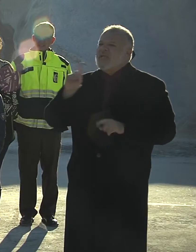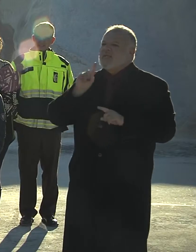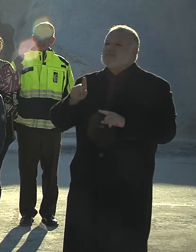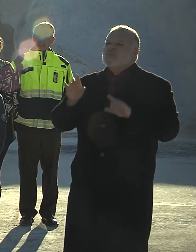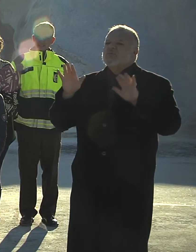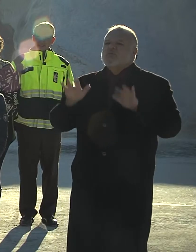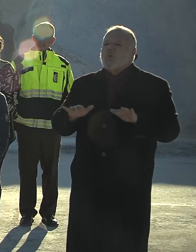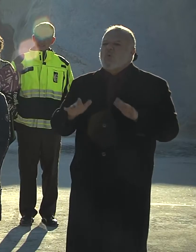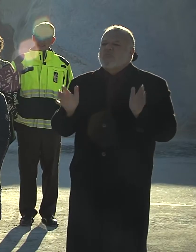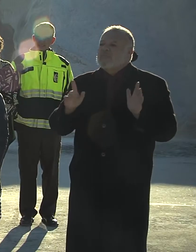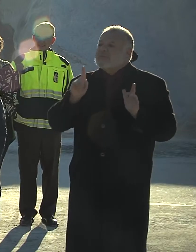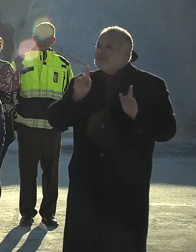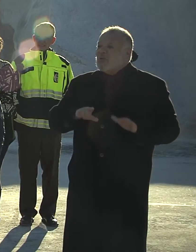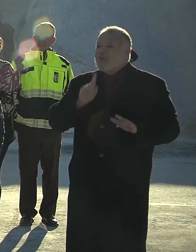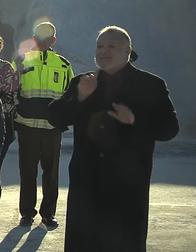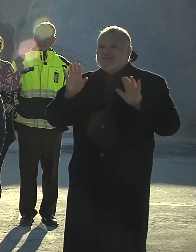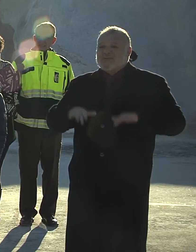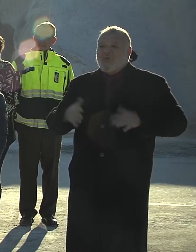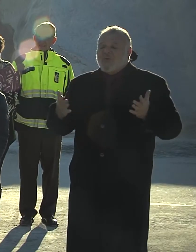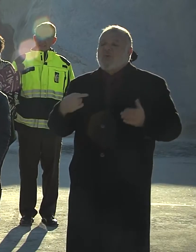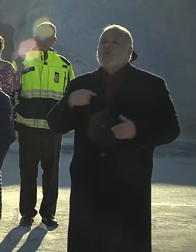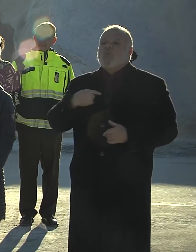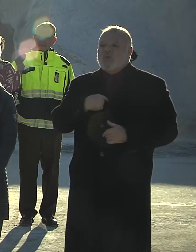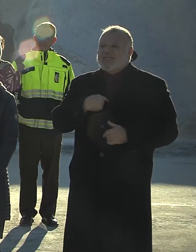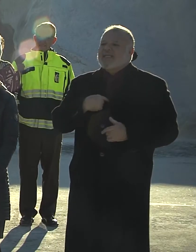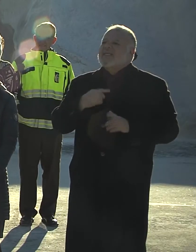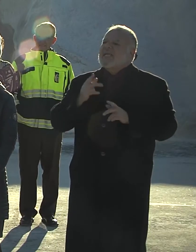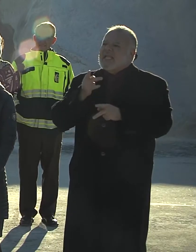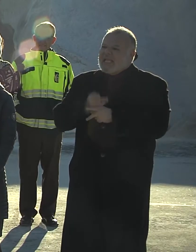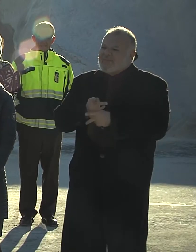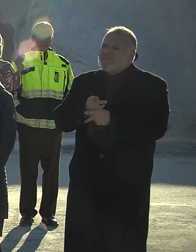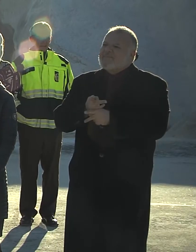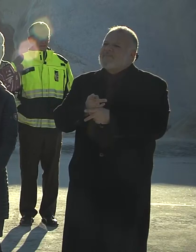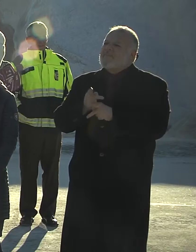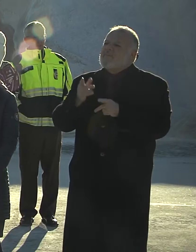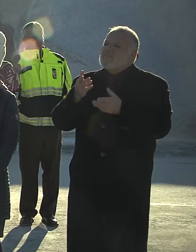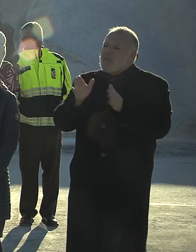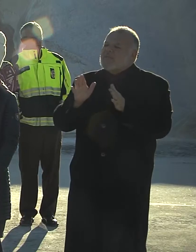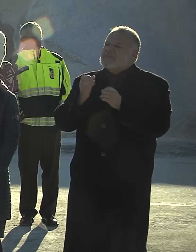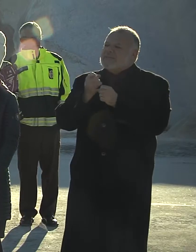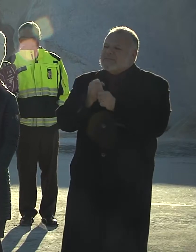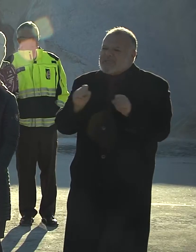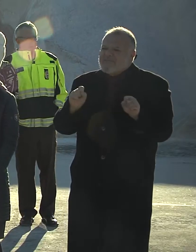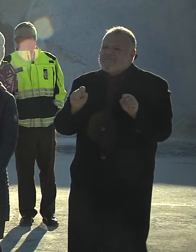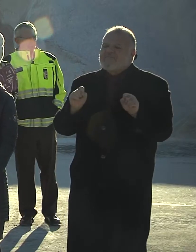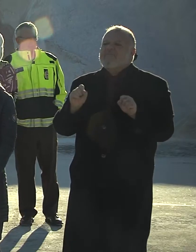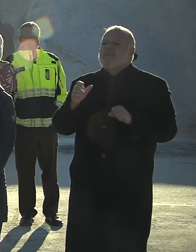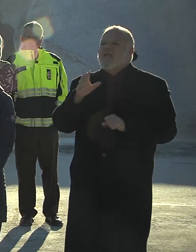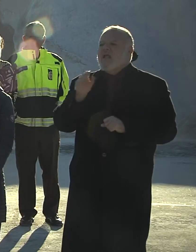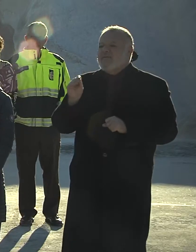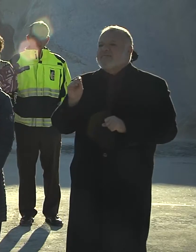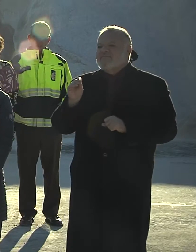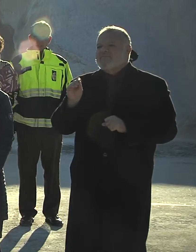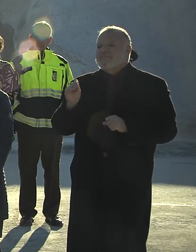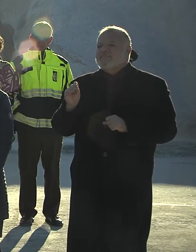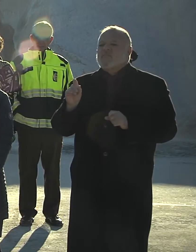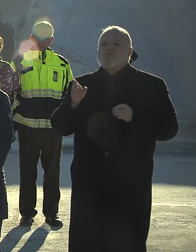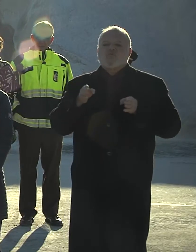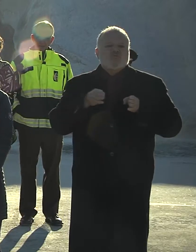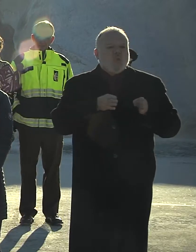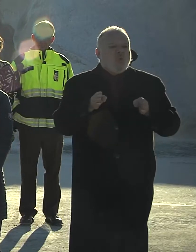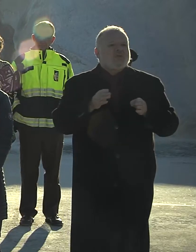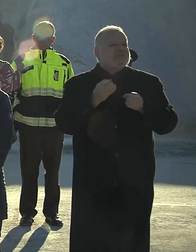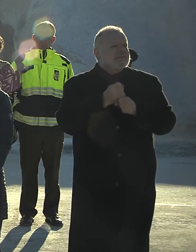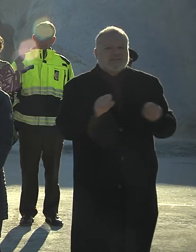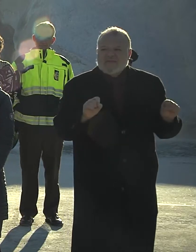snow. We are charged to keep roadways safe, to keep the public safe. It is a 5-year rolling average, which is why you see that number move.